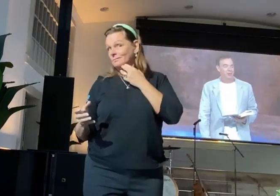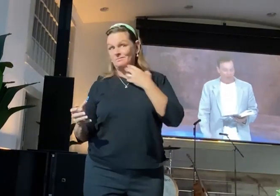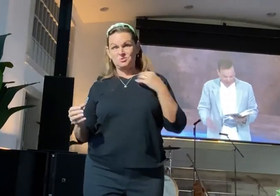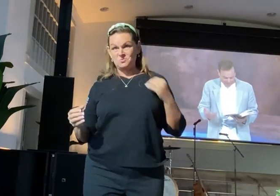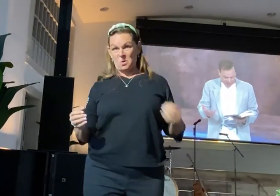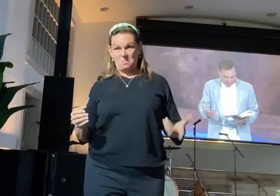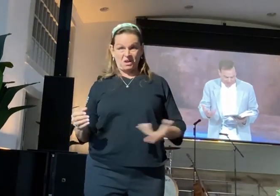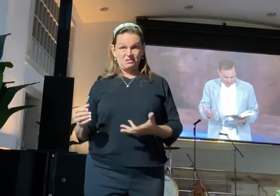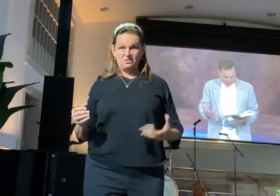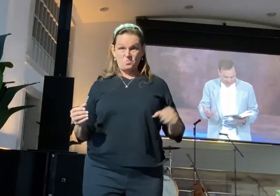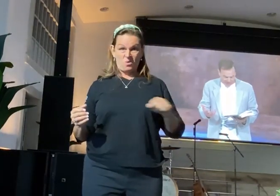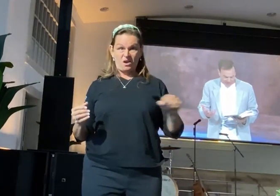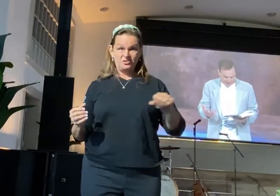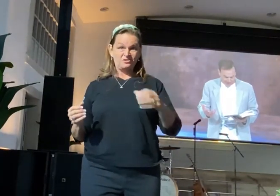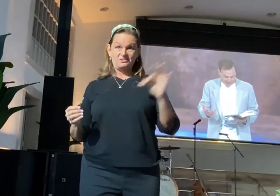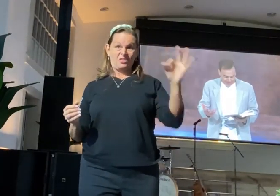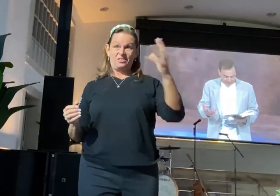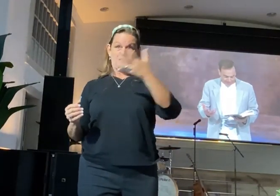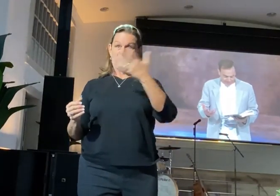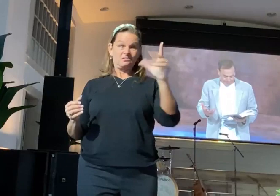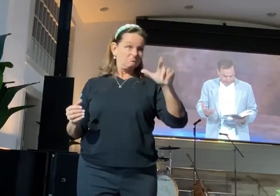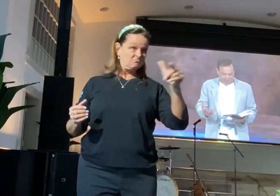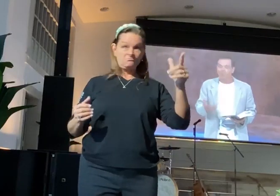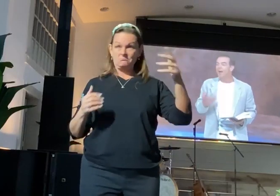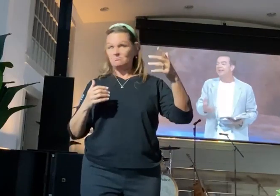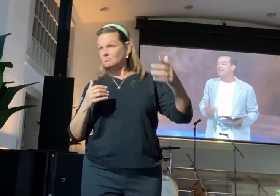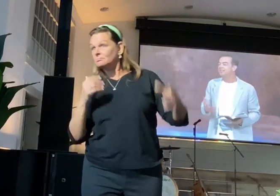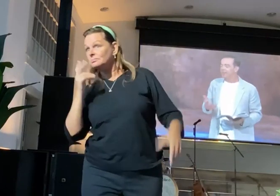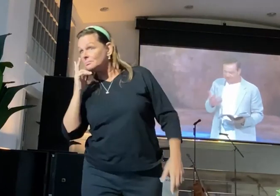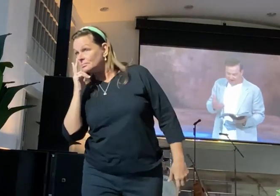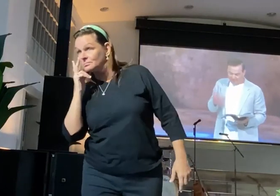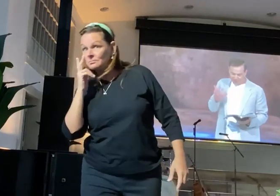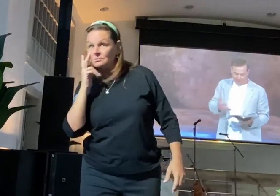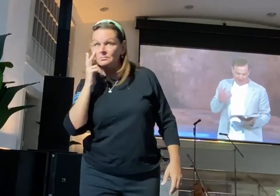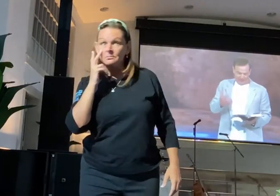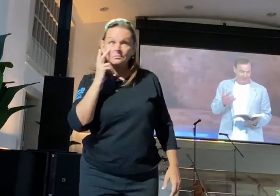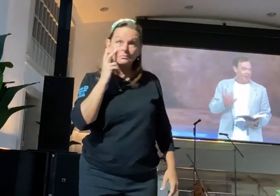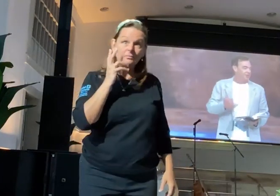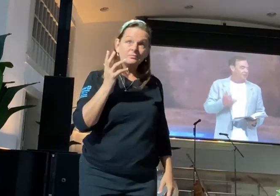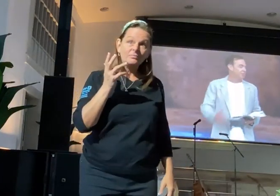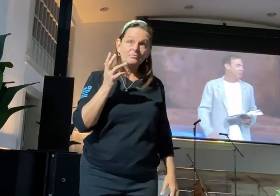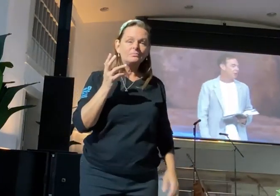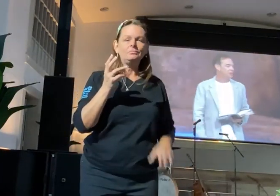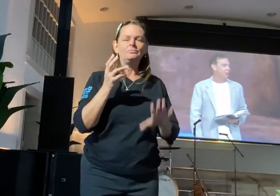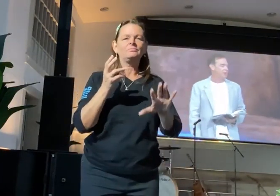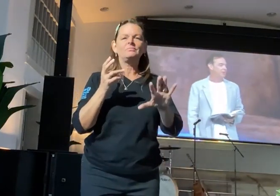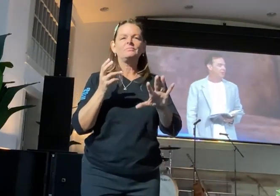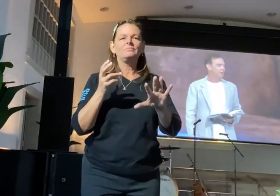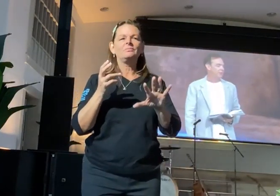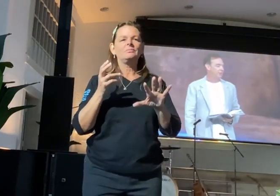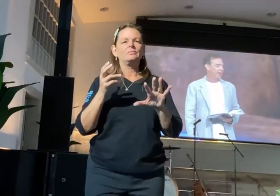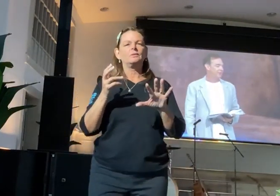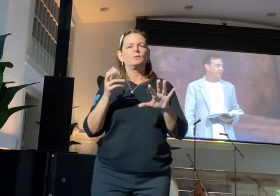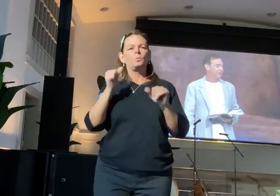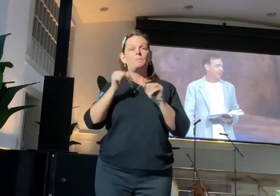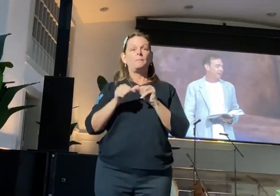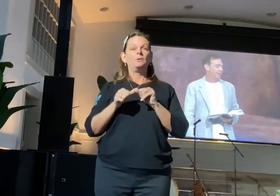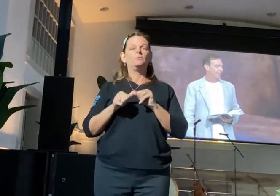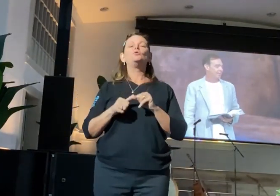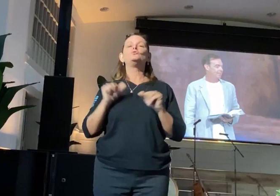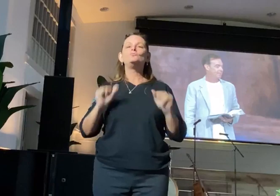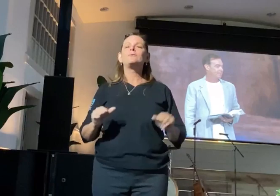Was he waiting maybe to just remind us that it's never too late to let Jesus wash away the dirt from your